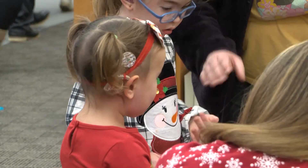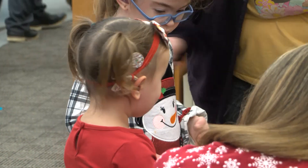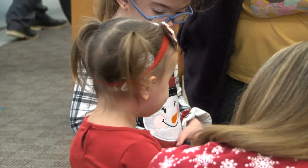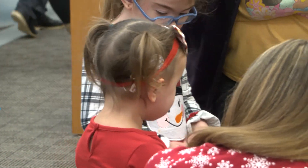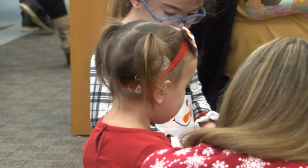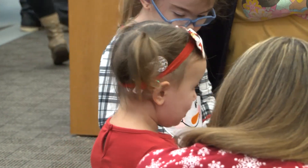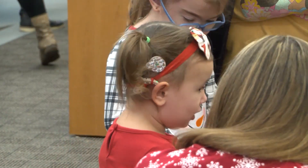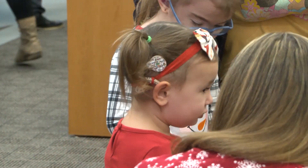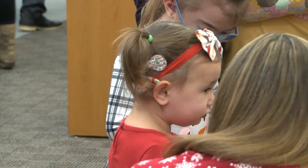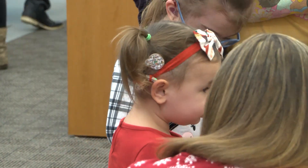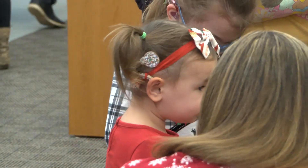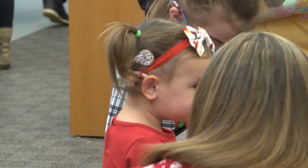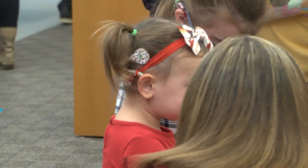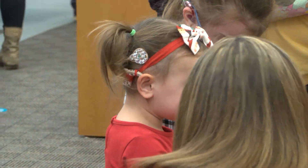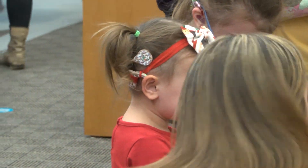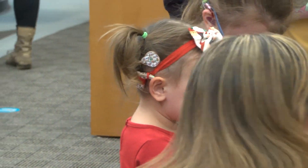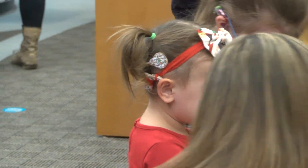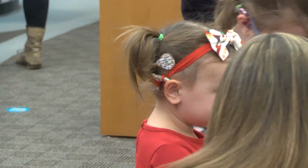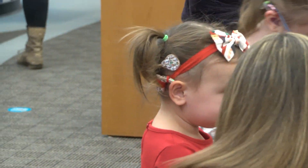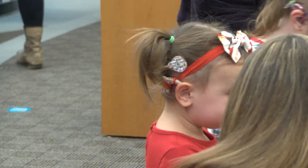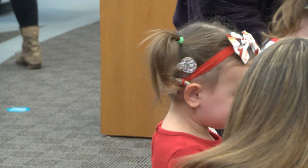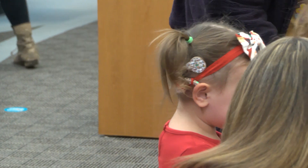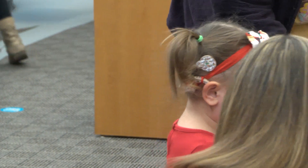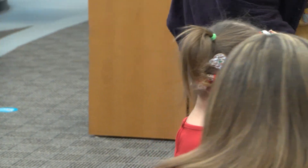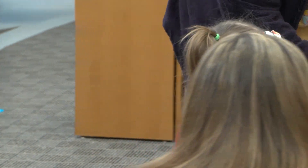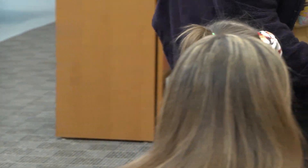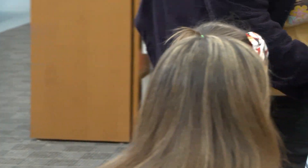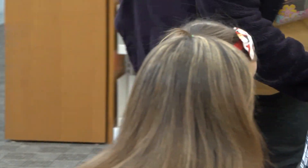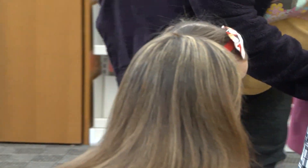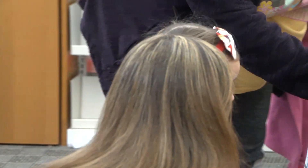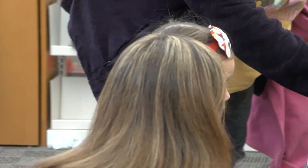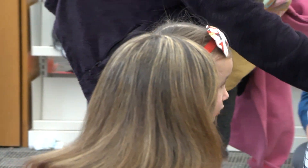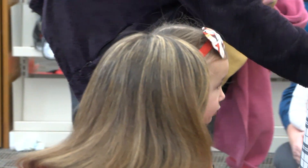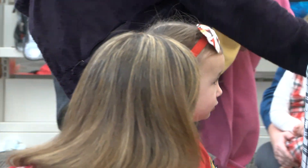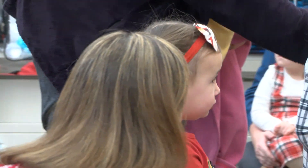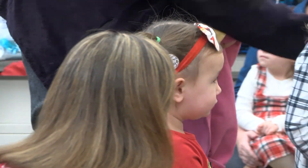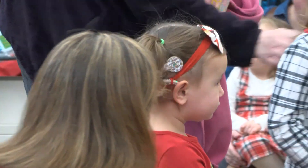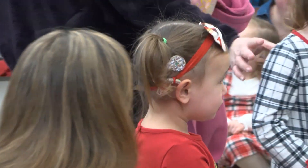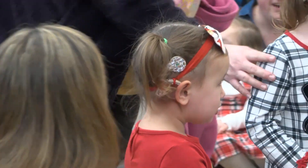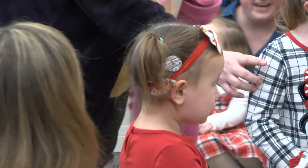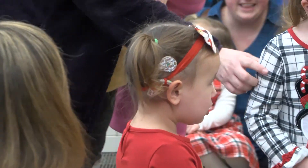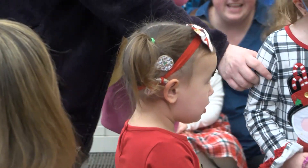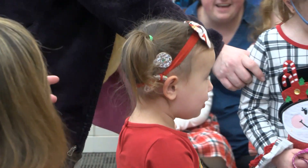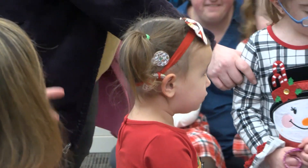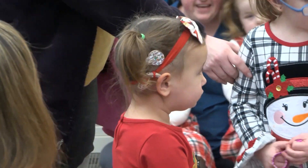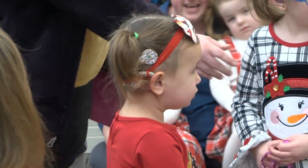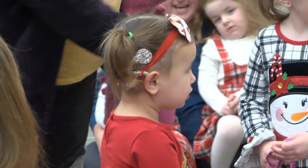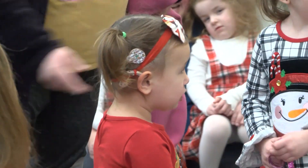Go with Charlotte in the picture.